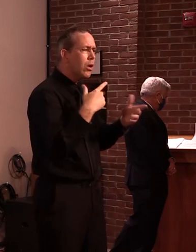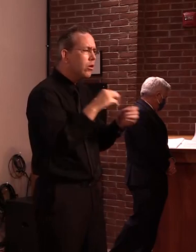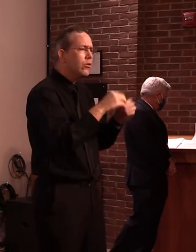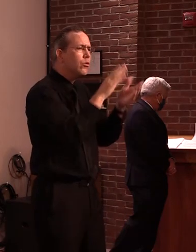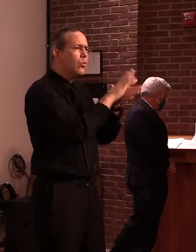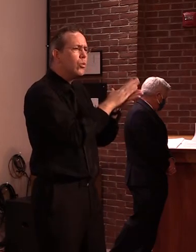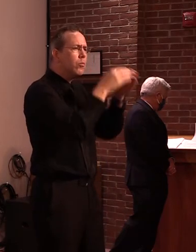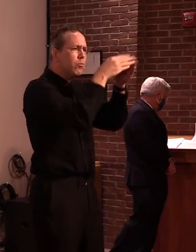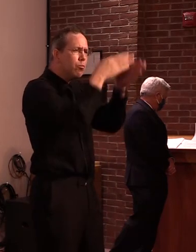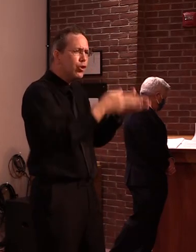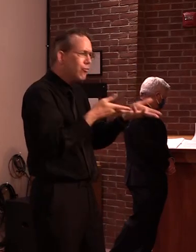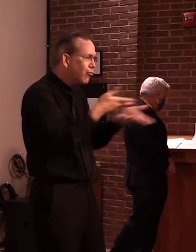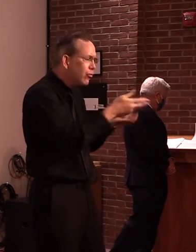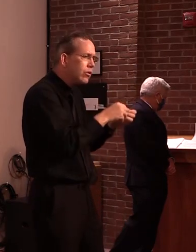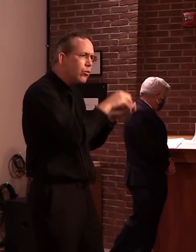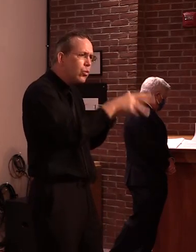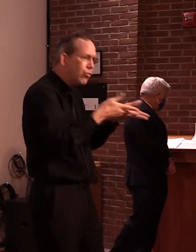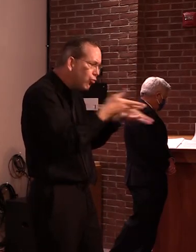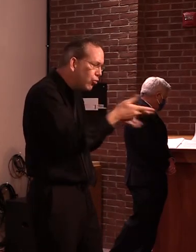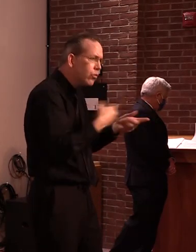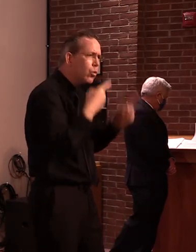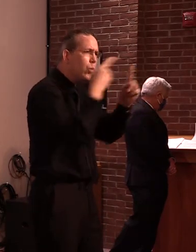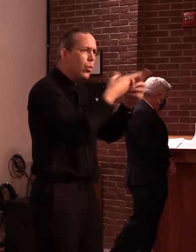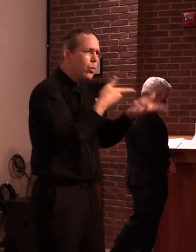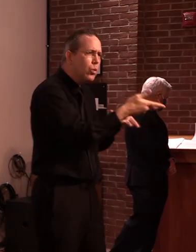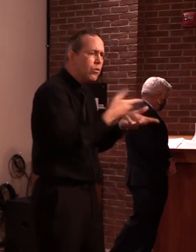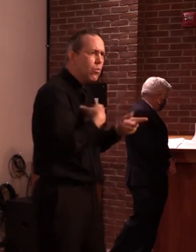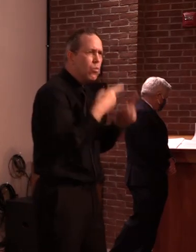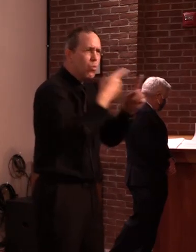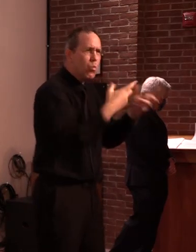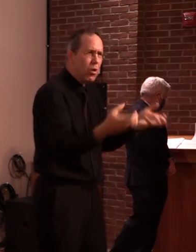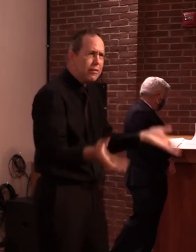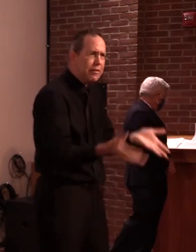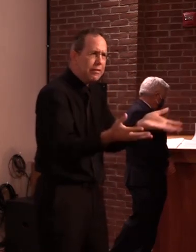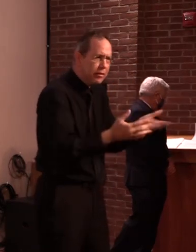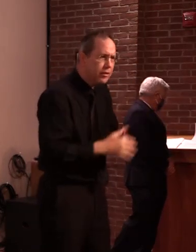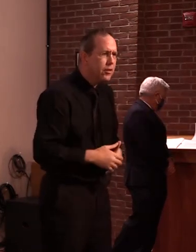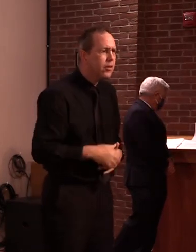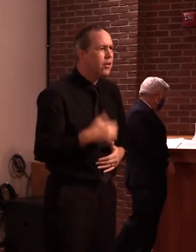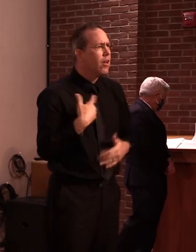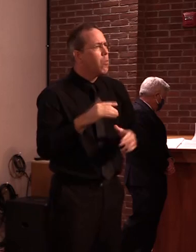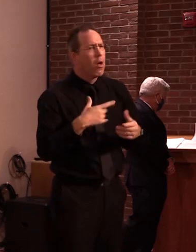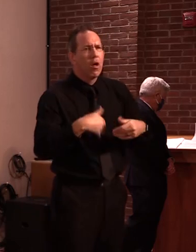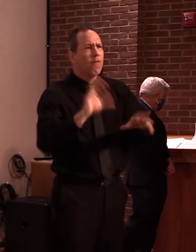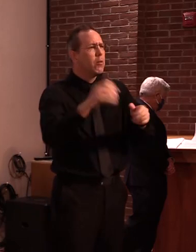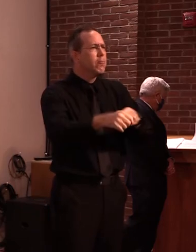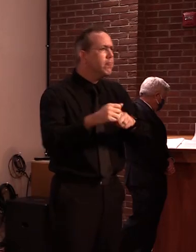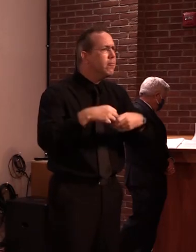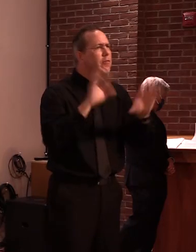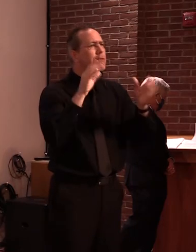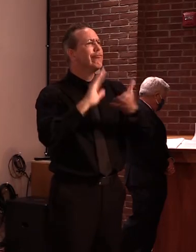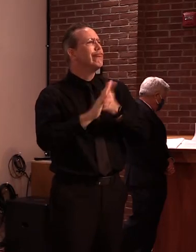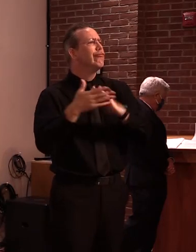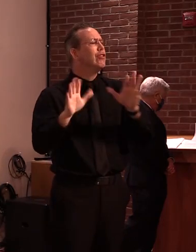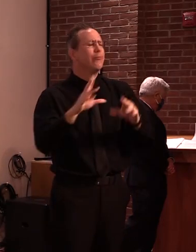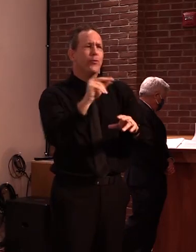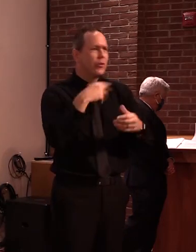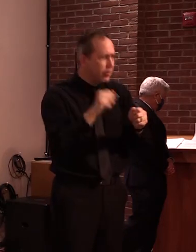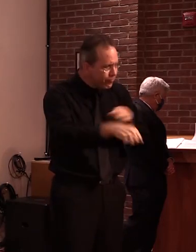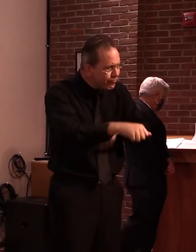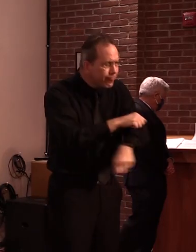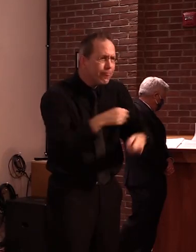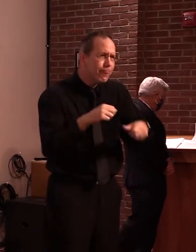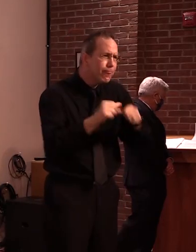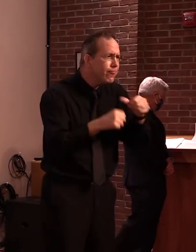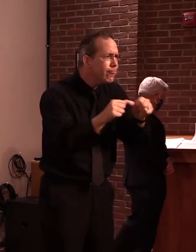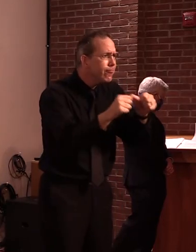fact is, we'll continue to fight back against this virus until a vaccine has been developed and distributed, which